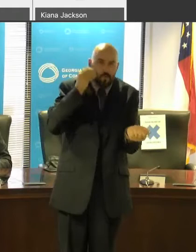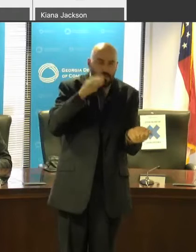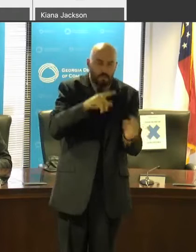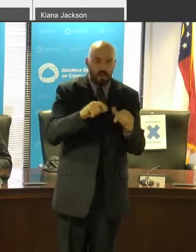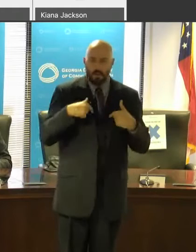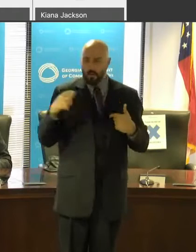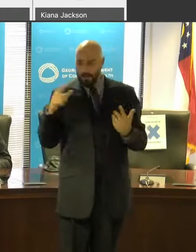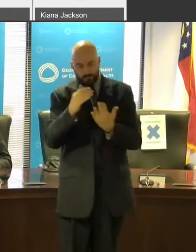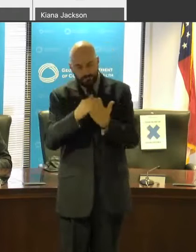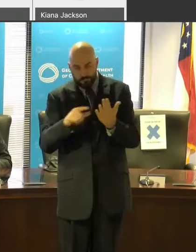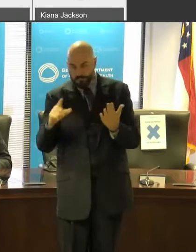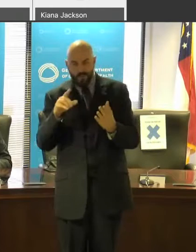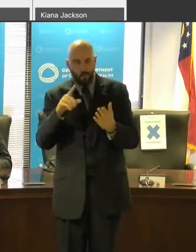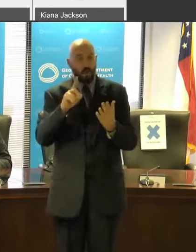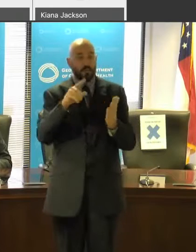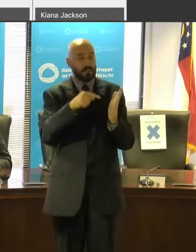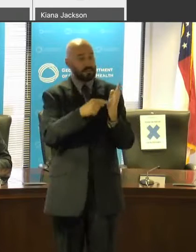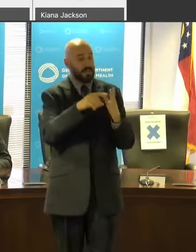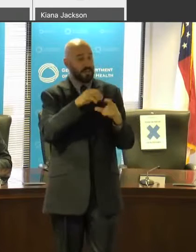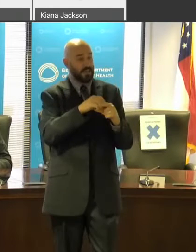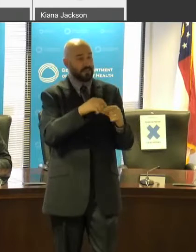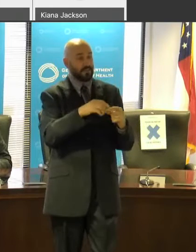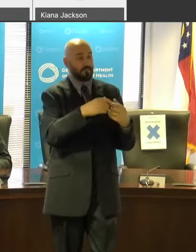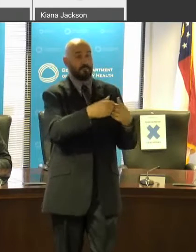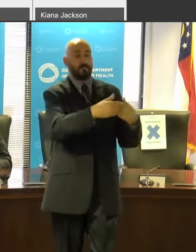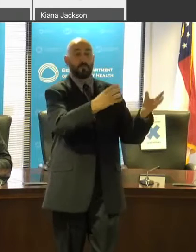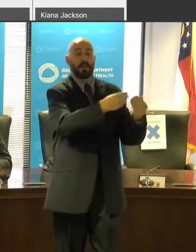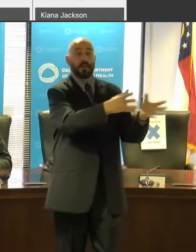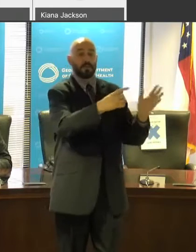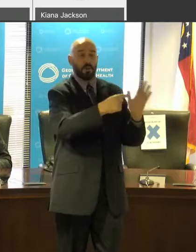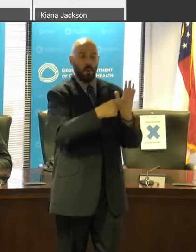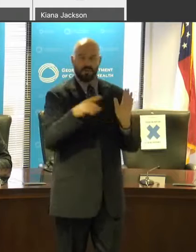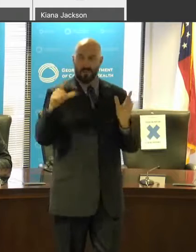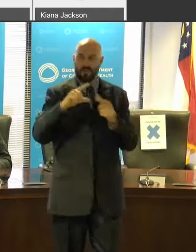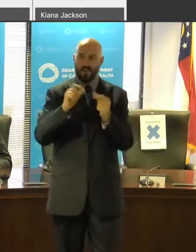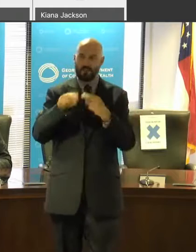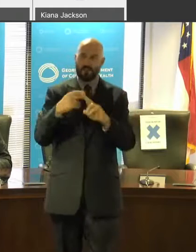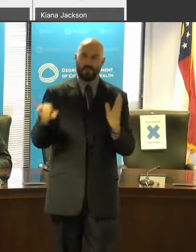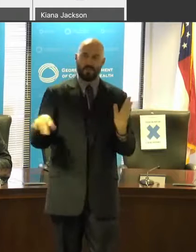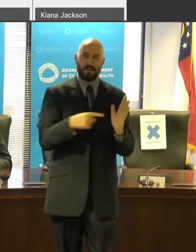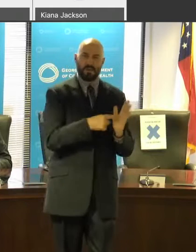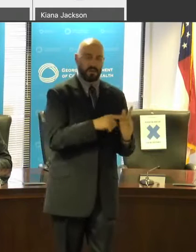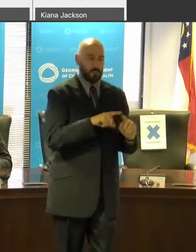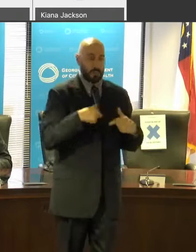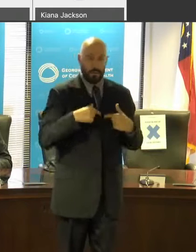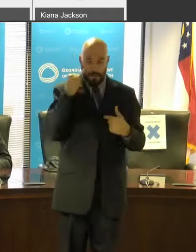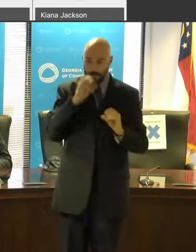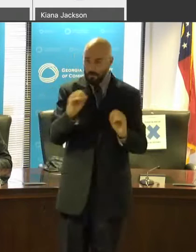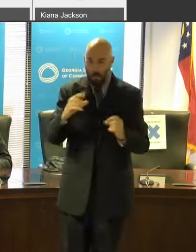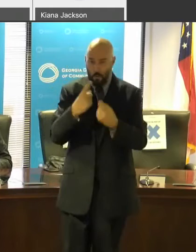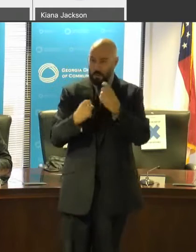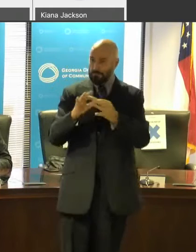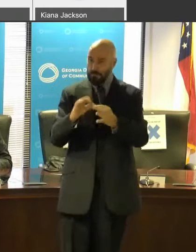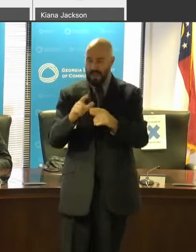public notice. If there are no questions from the board, I ask for final approval to add the